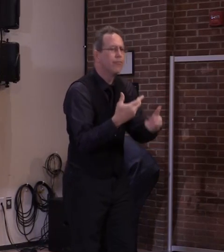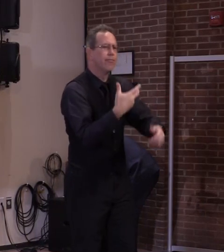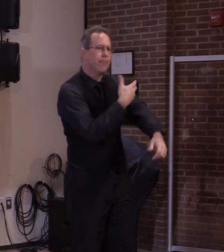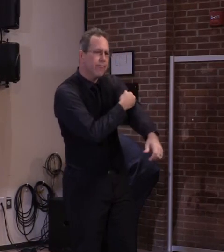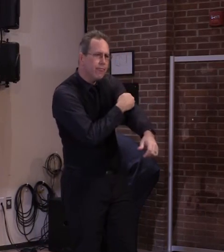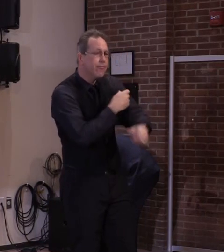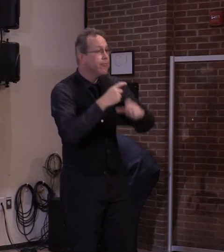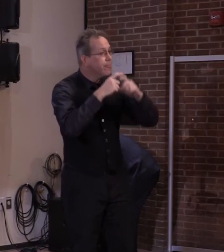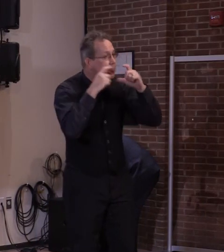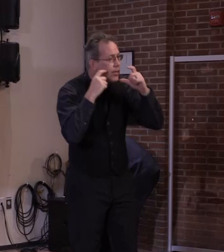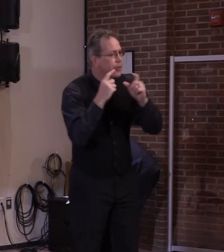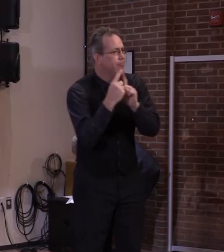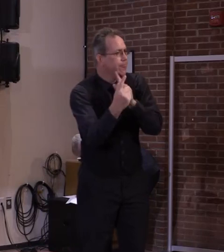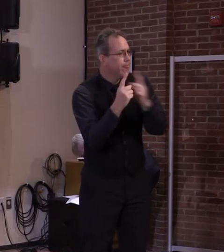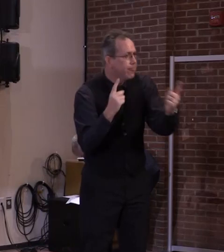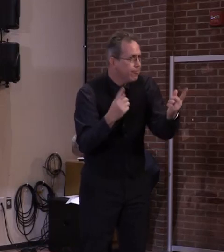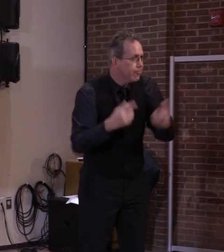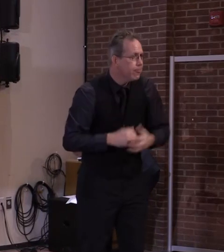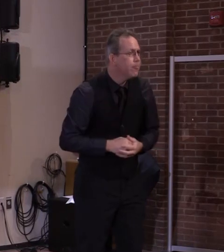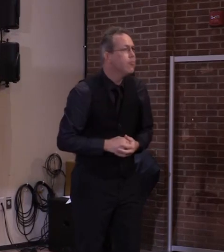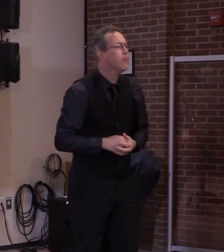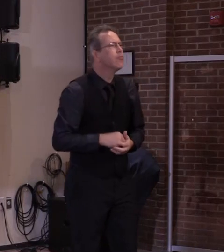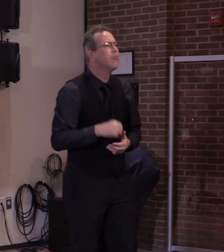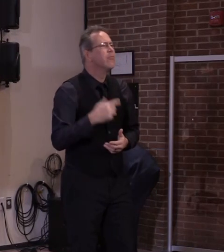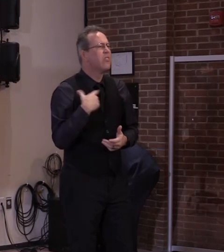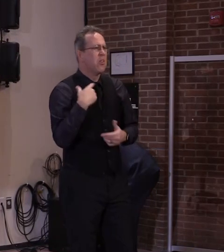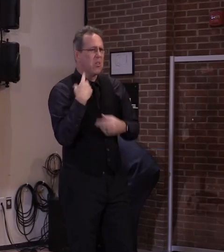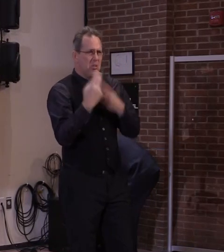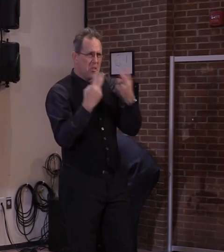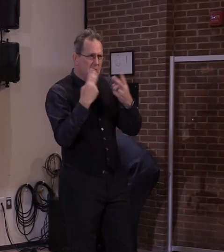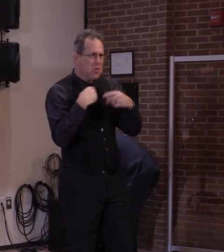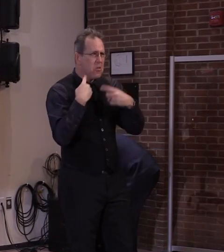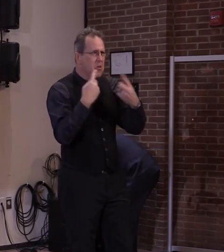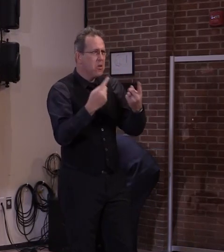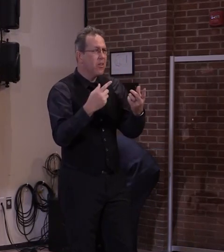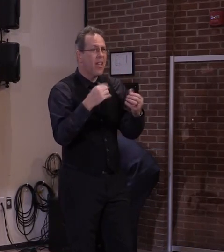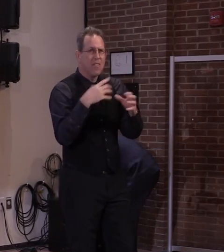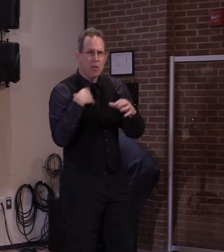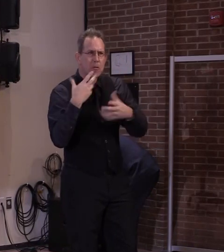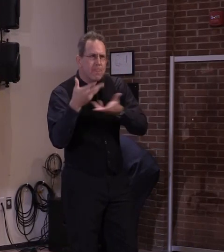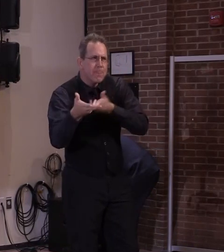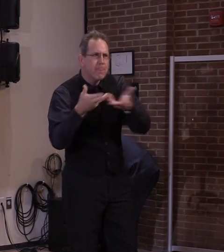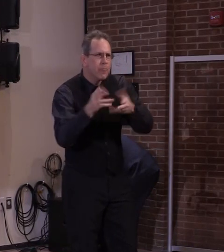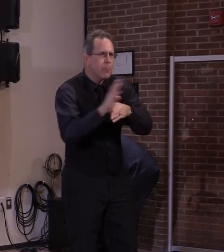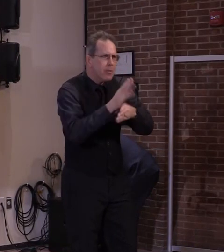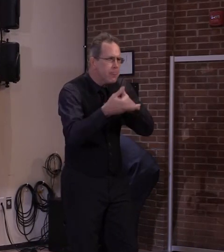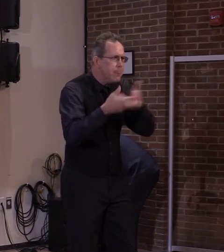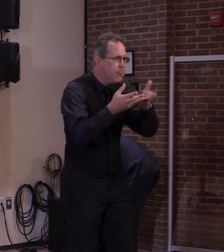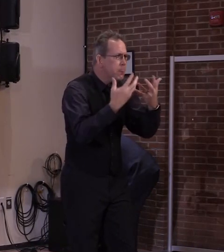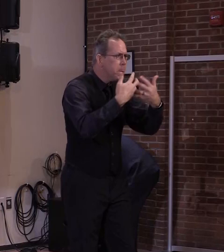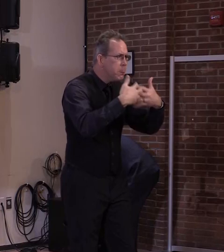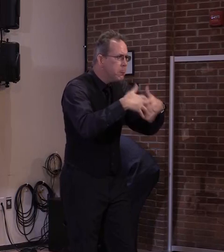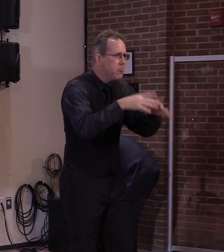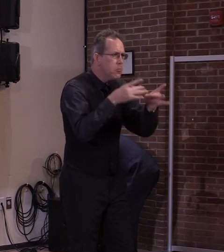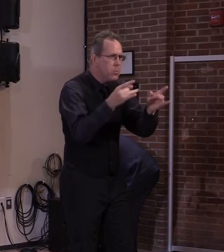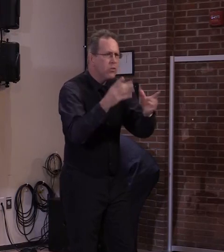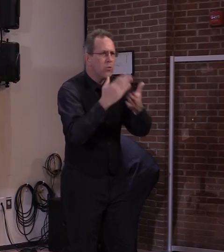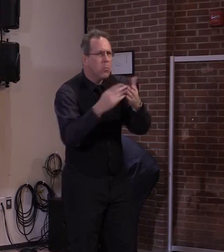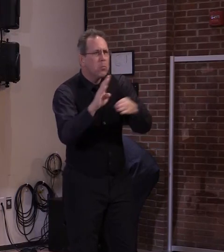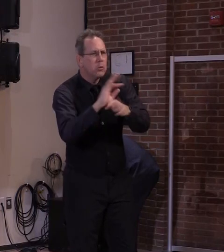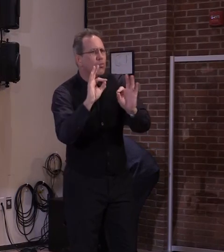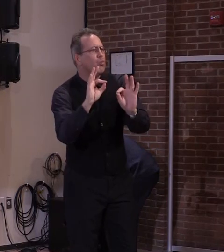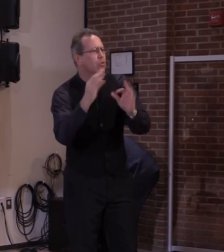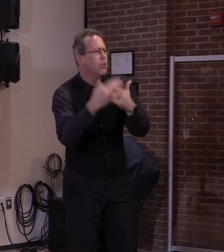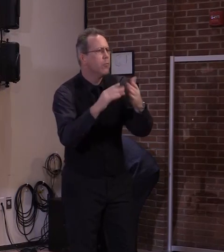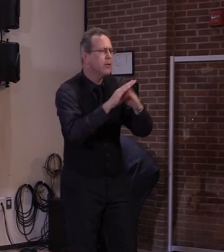our goal is to keep people healthy and reduce the strain our hospitals are experiencing. In addition to the memo, as the